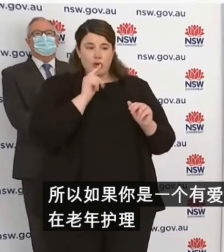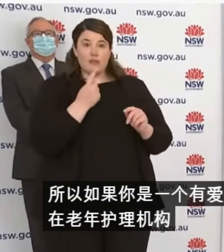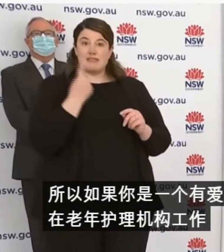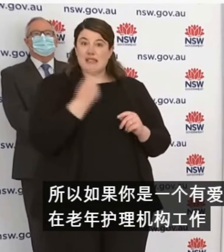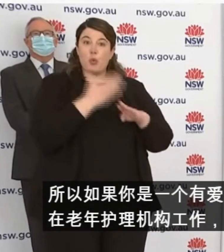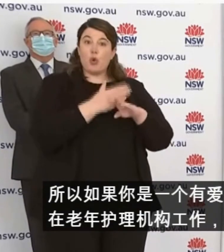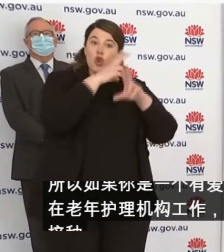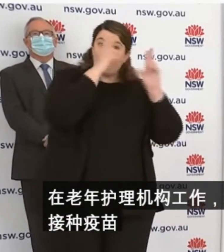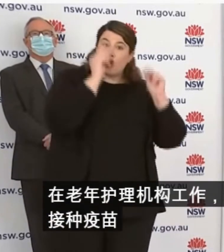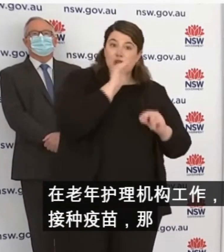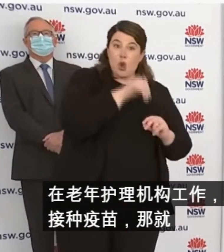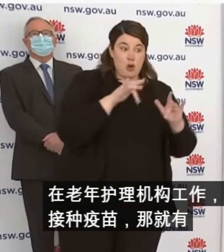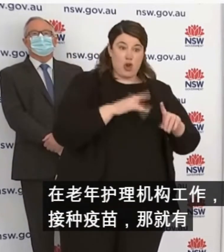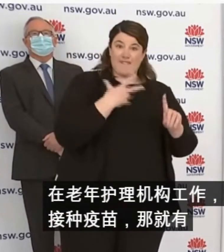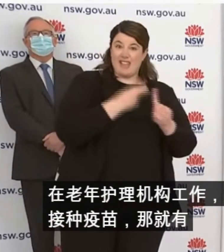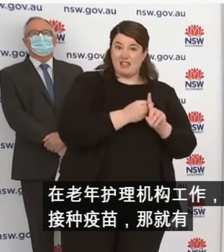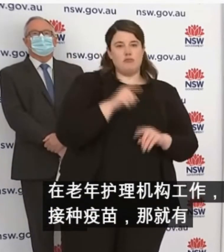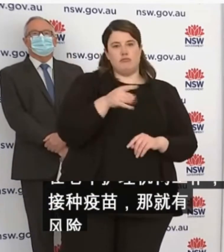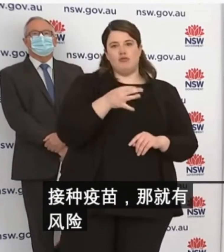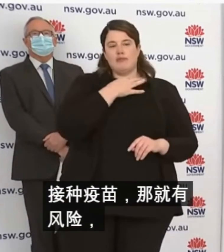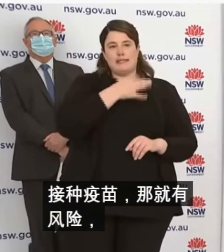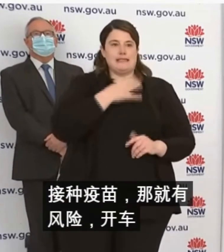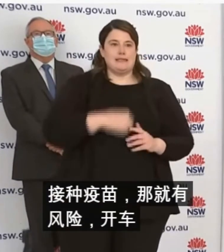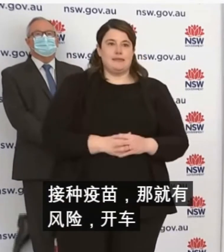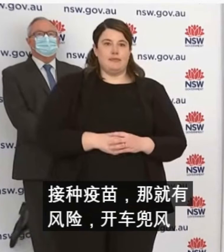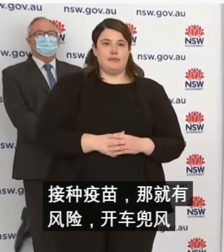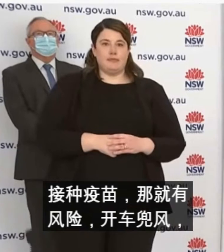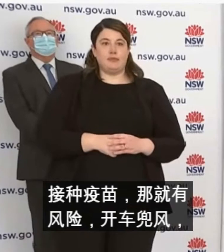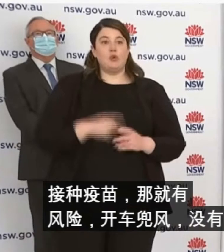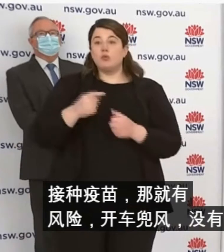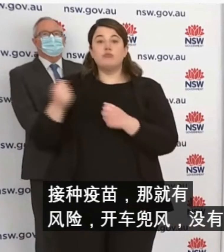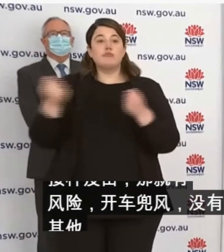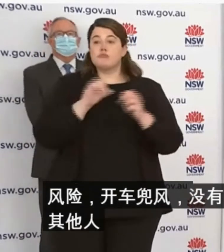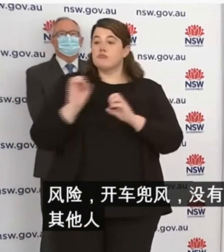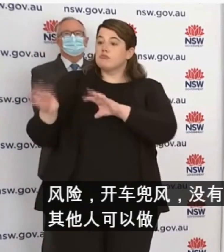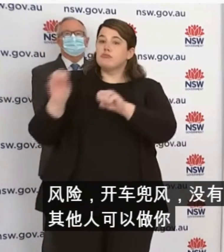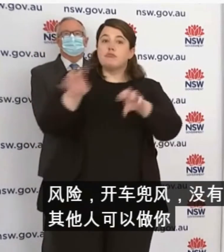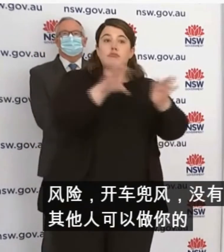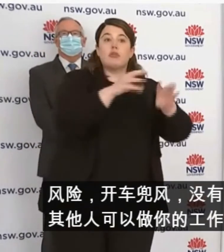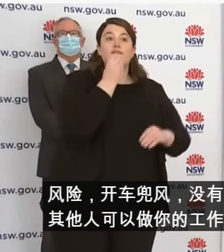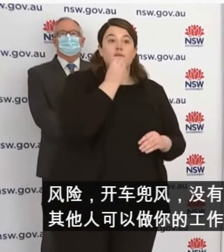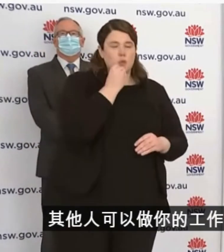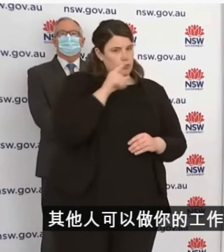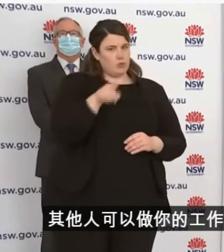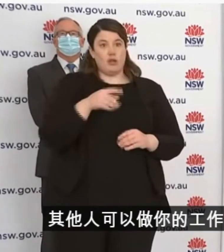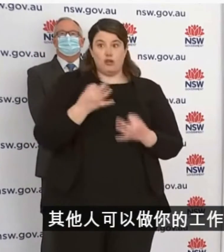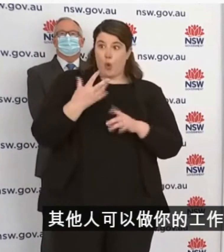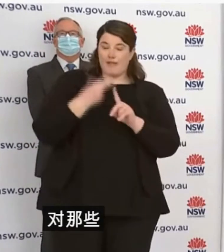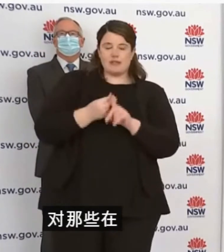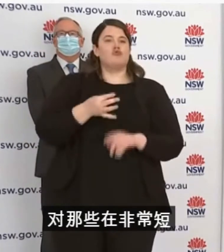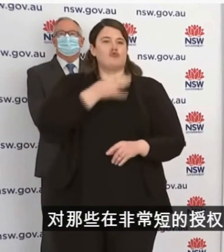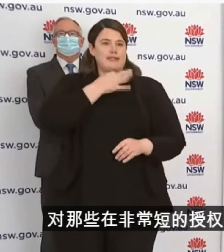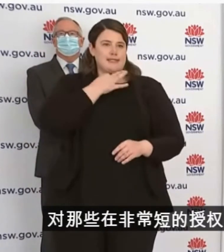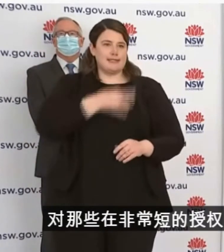who's working in aged care and not vaccinated, that's a risk. Working, driving food around and nobody else can do your job, that's a risk.